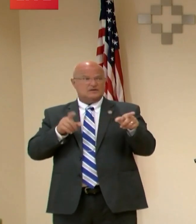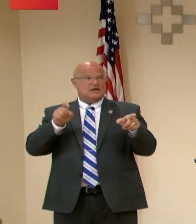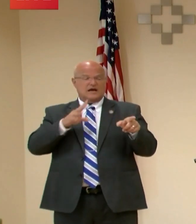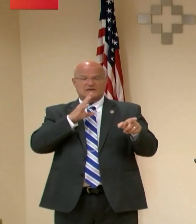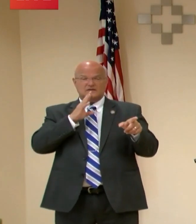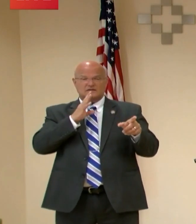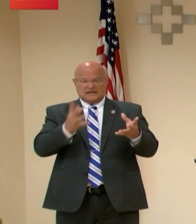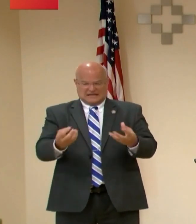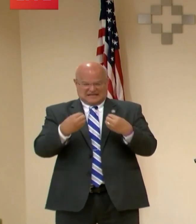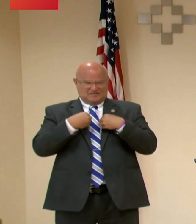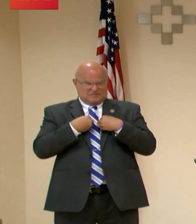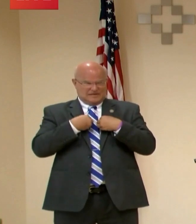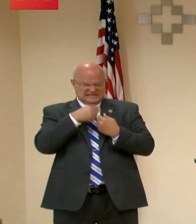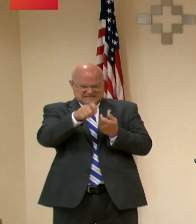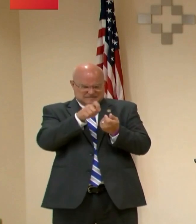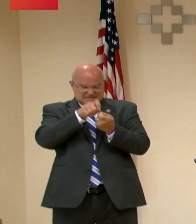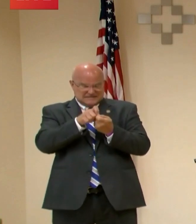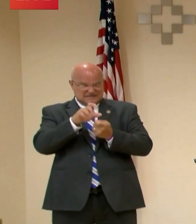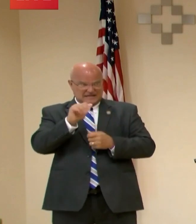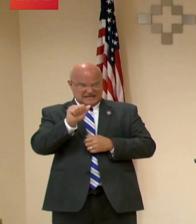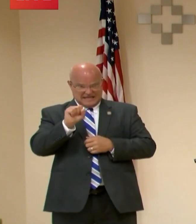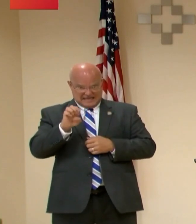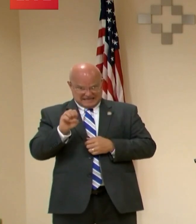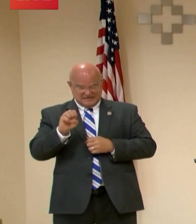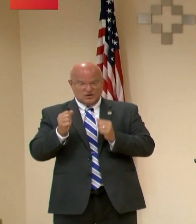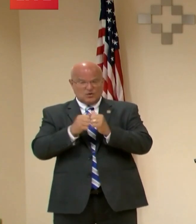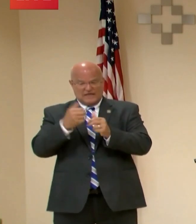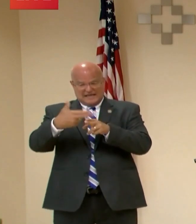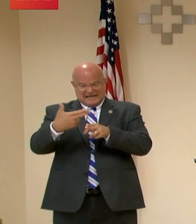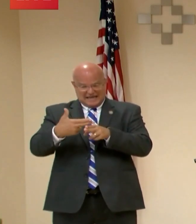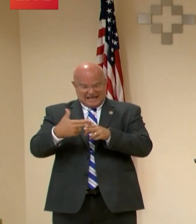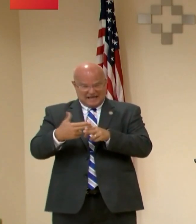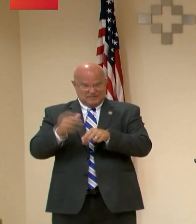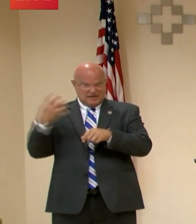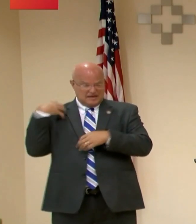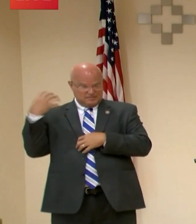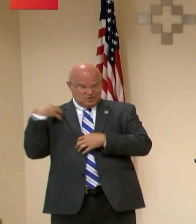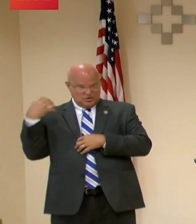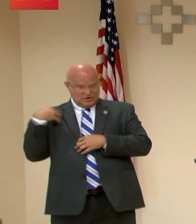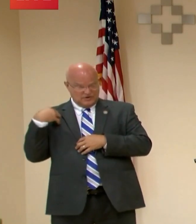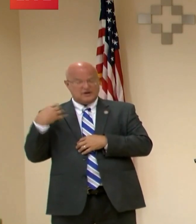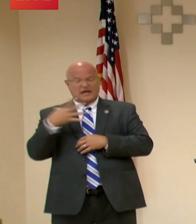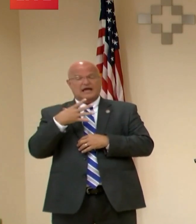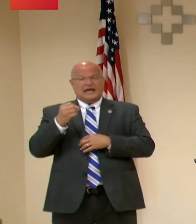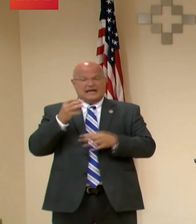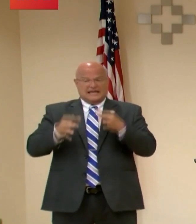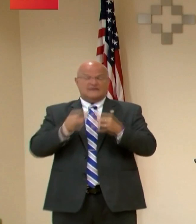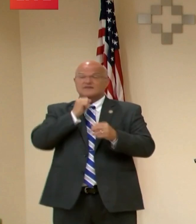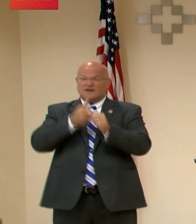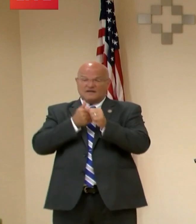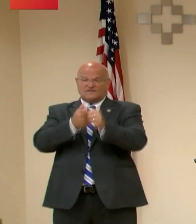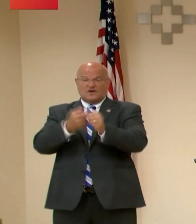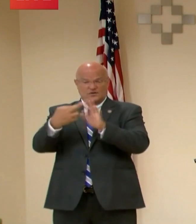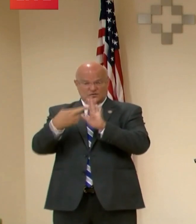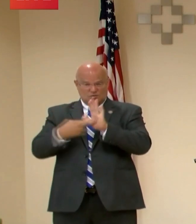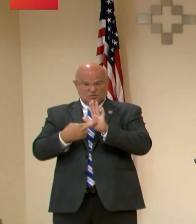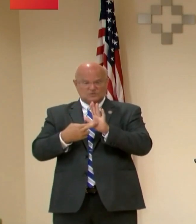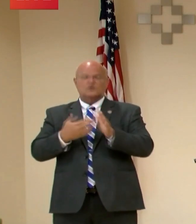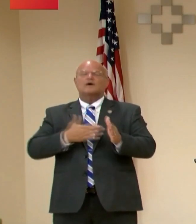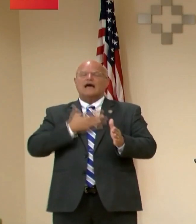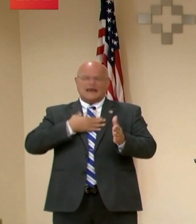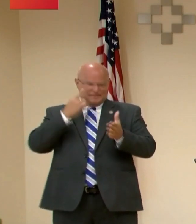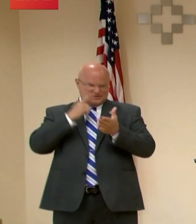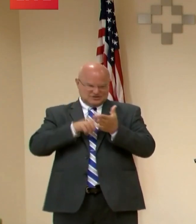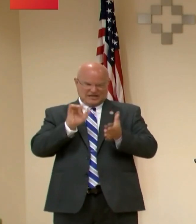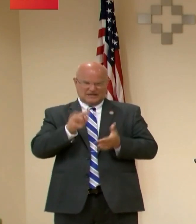You'd have to give me the specific case with a name and an employer, and if they're not following the rules, be glad